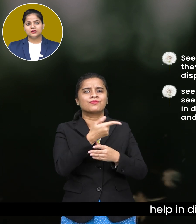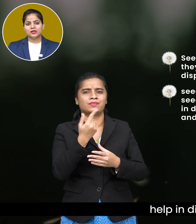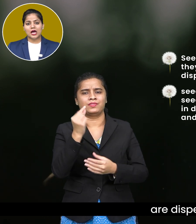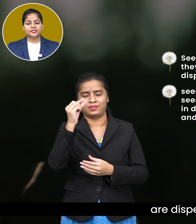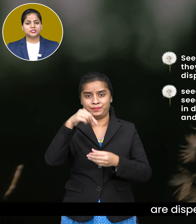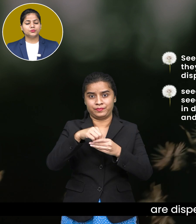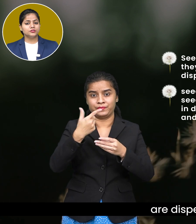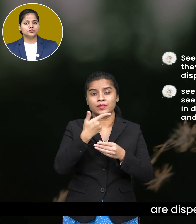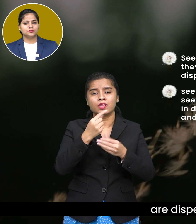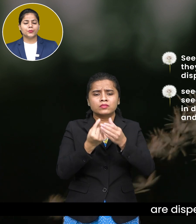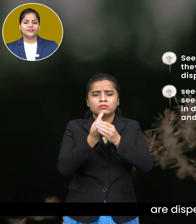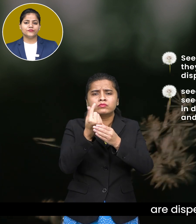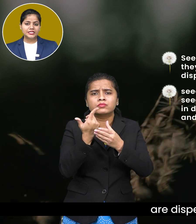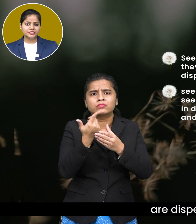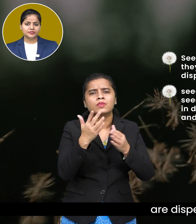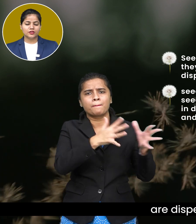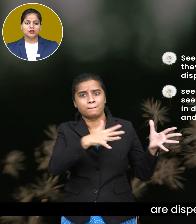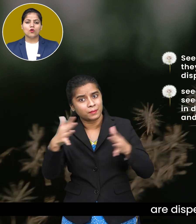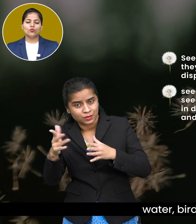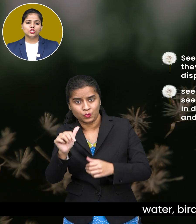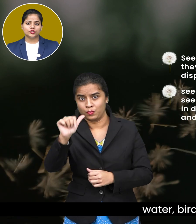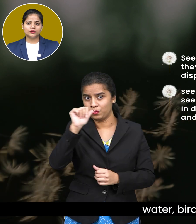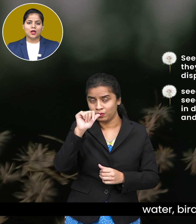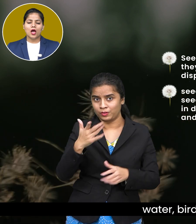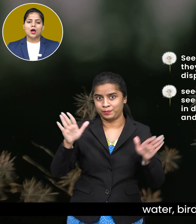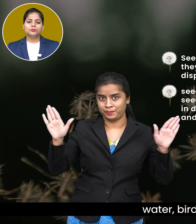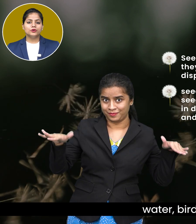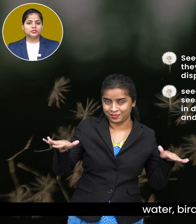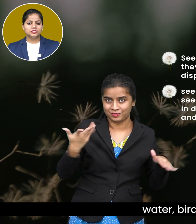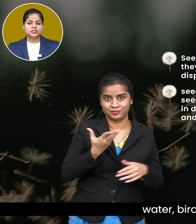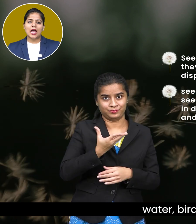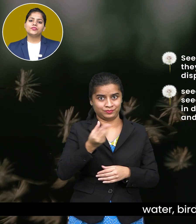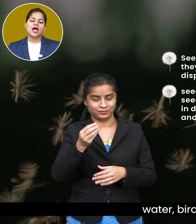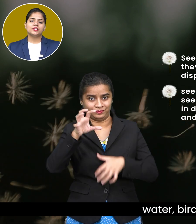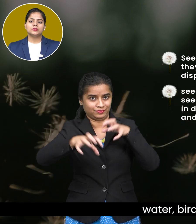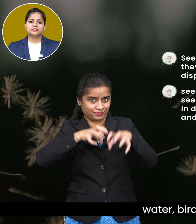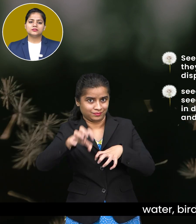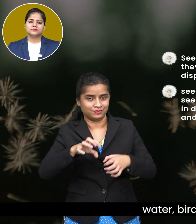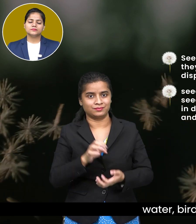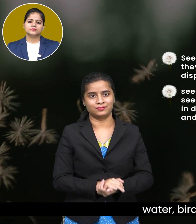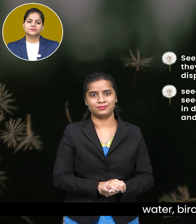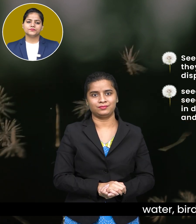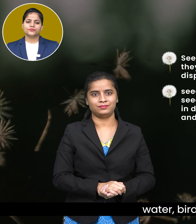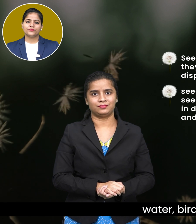seeds are dispersed by wind, water, birds, and animals.